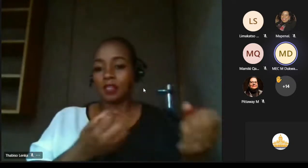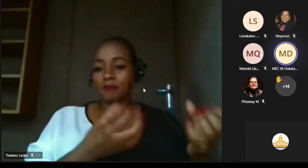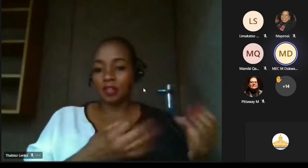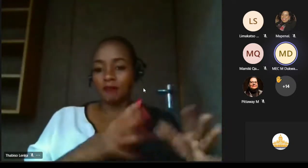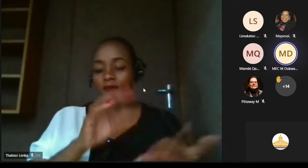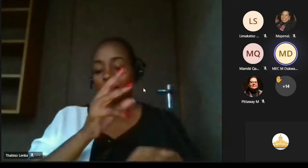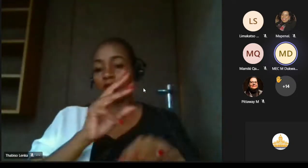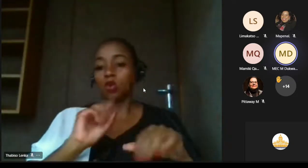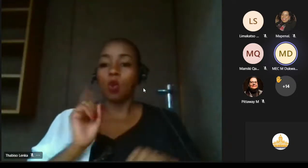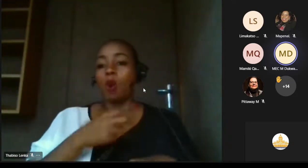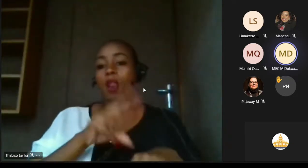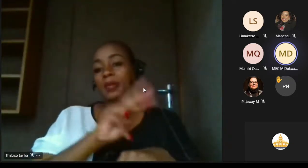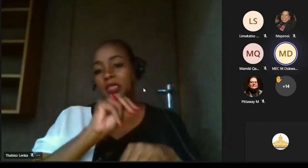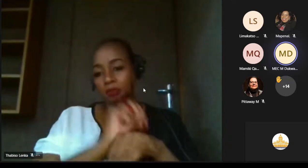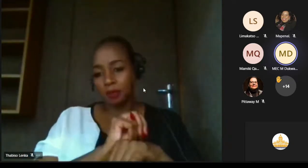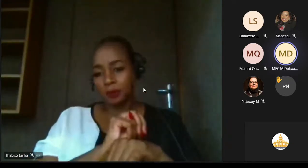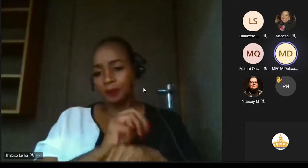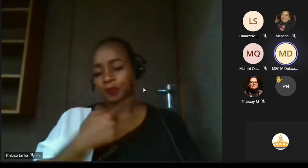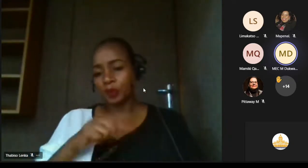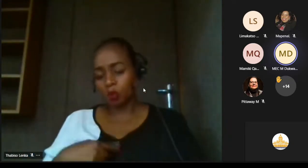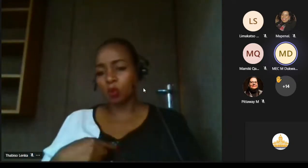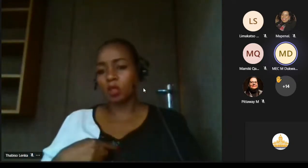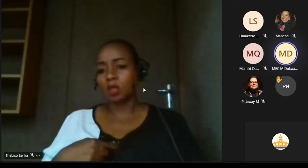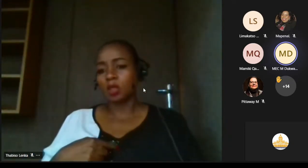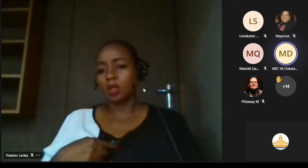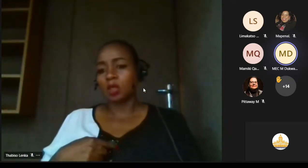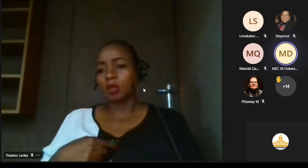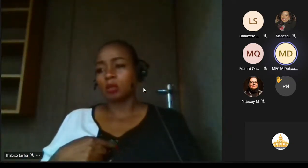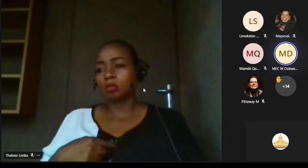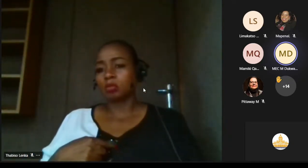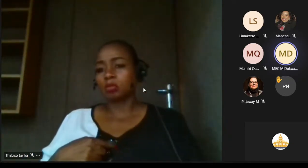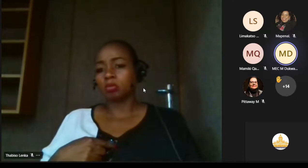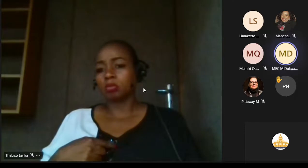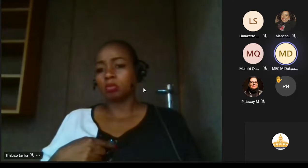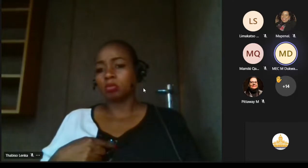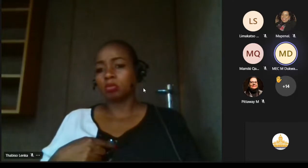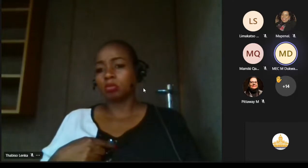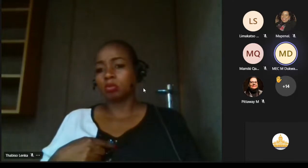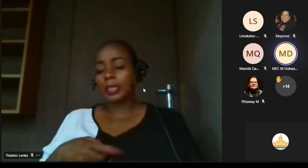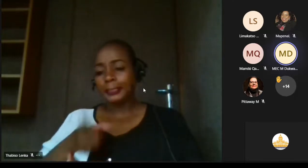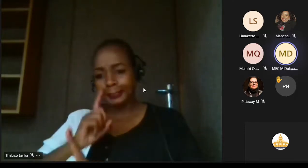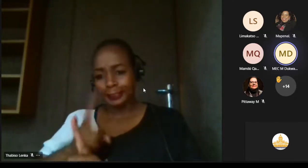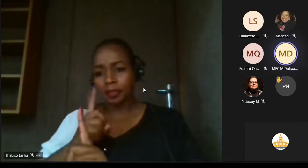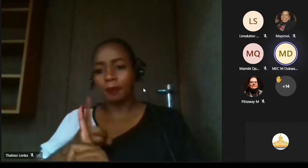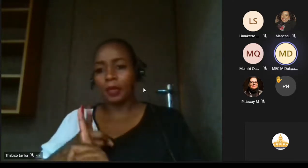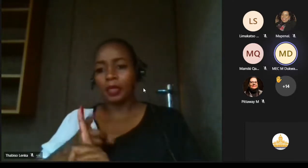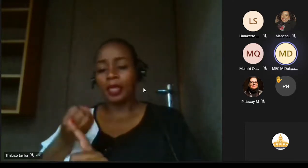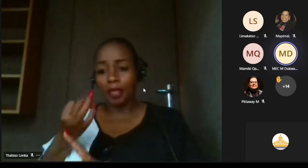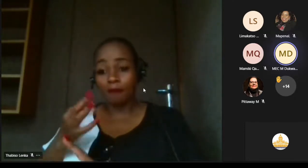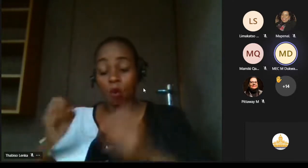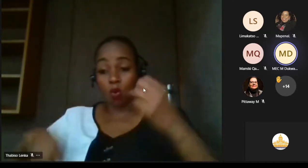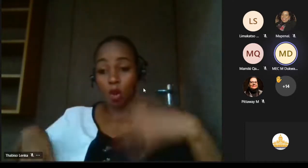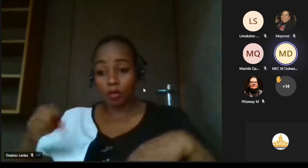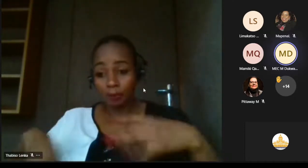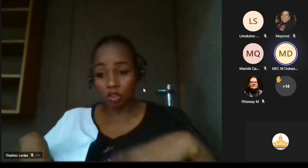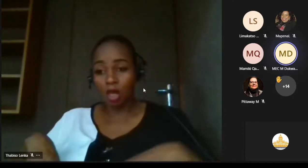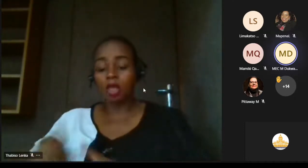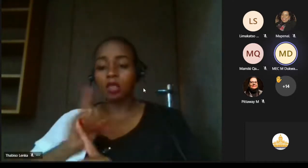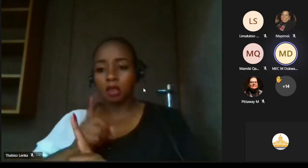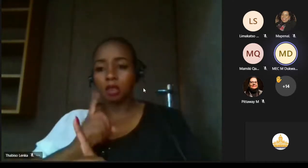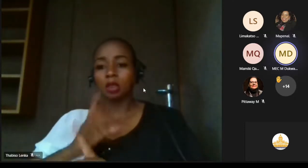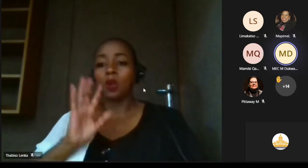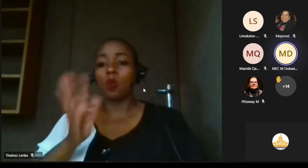municipalities. There shall be consequence management to neutralize officials who engage in corruption and general acts that